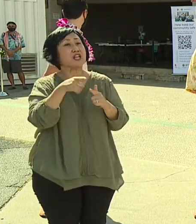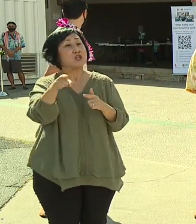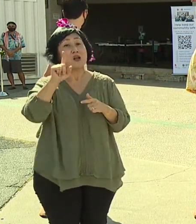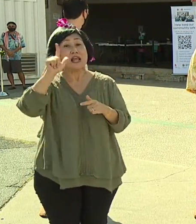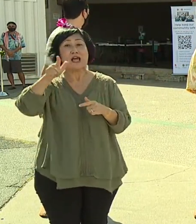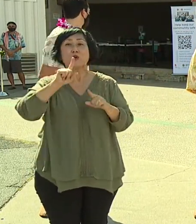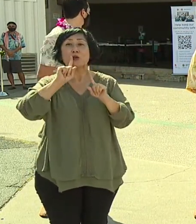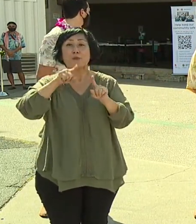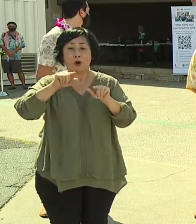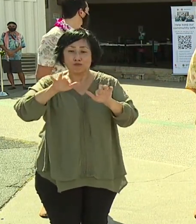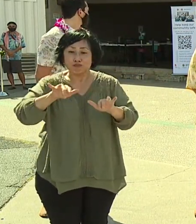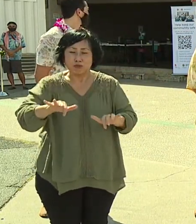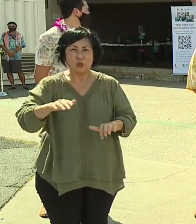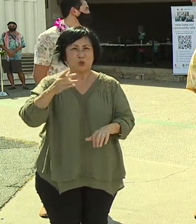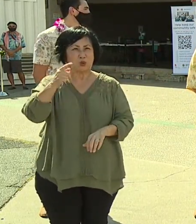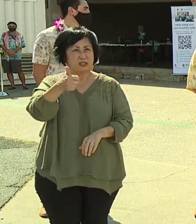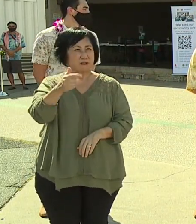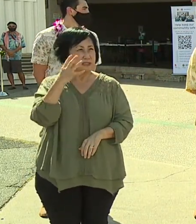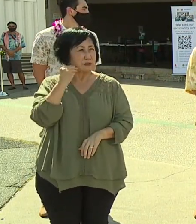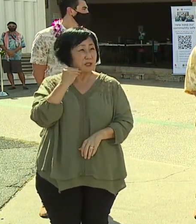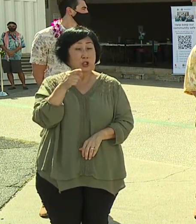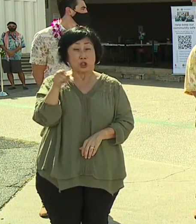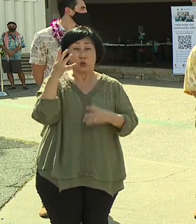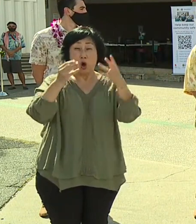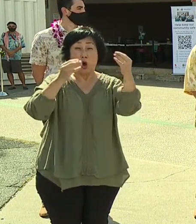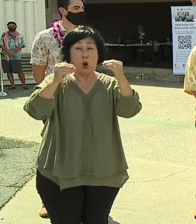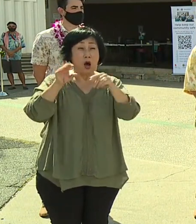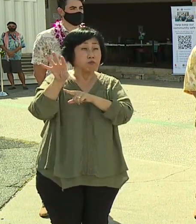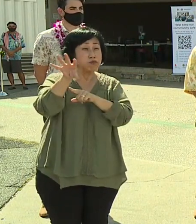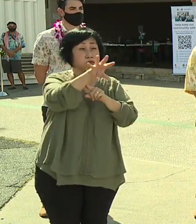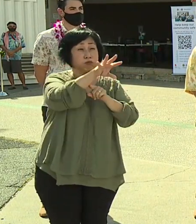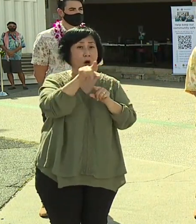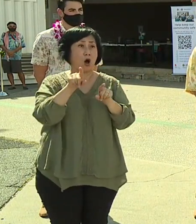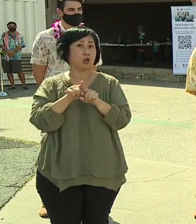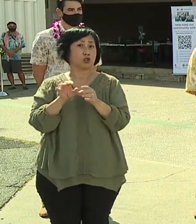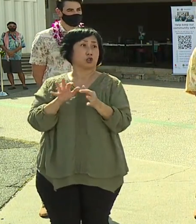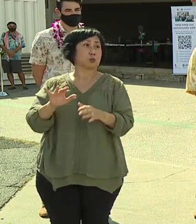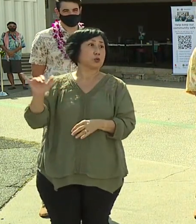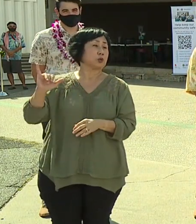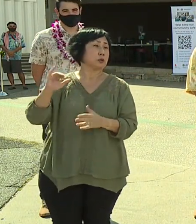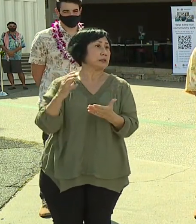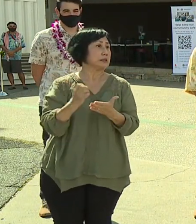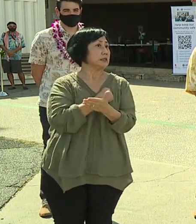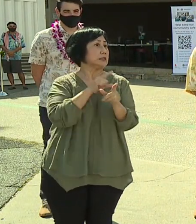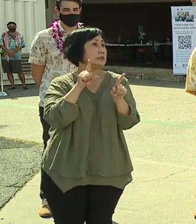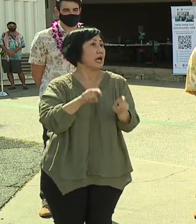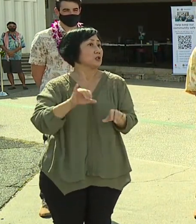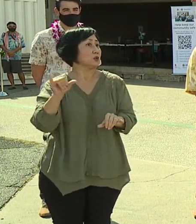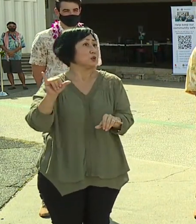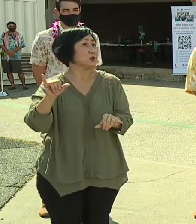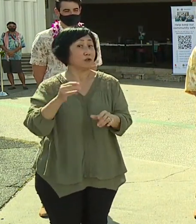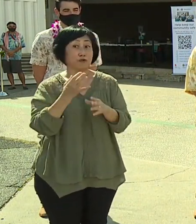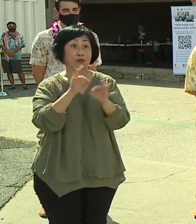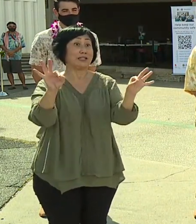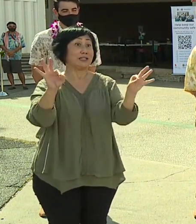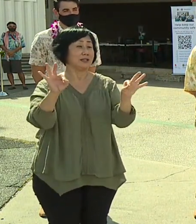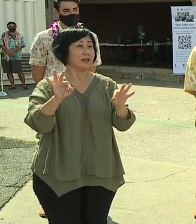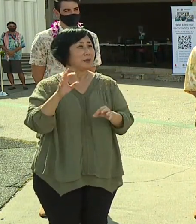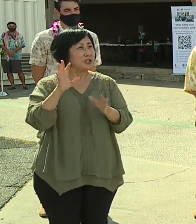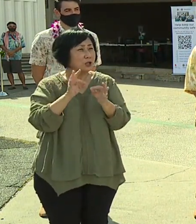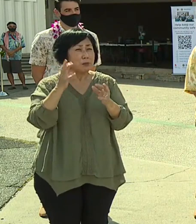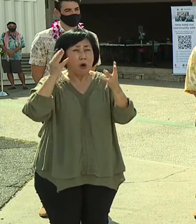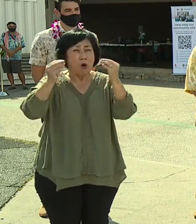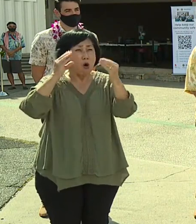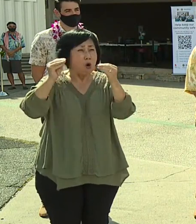peace of mind, because you guys are out more than I am every day. Also those who are doing signing, maybe they get tested also for free, because you're